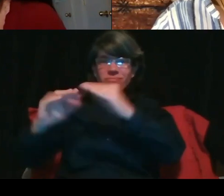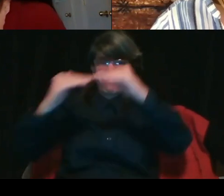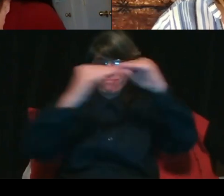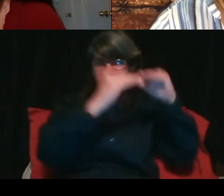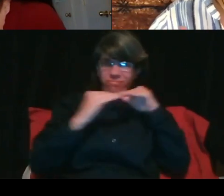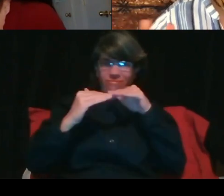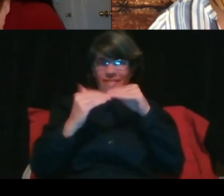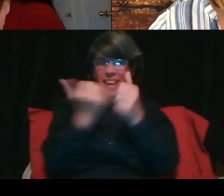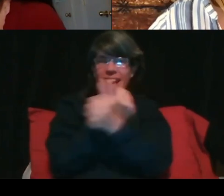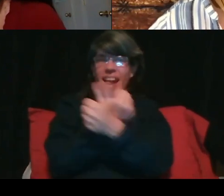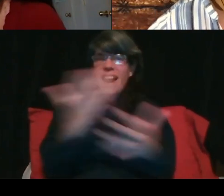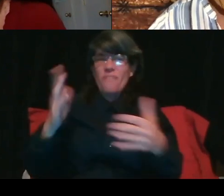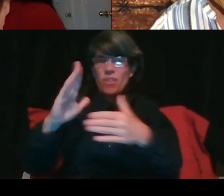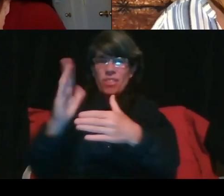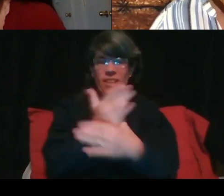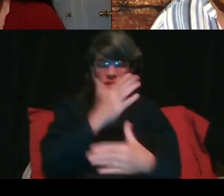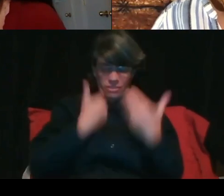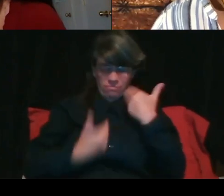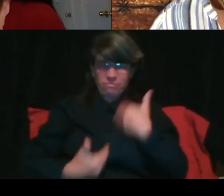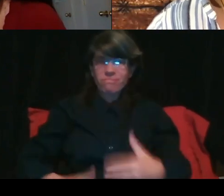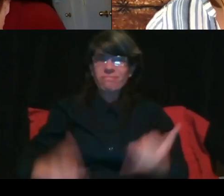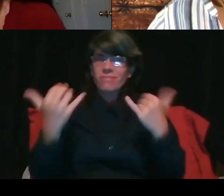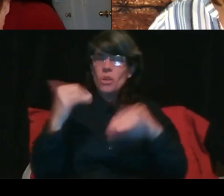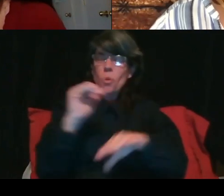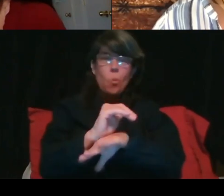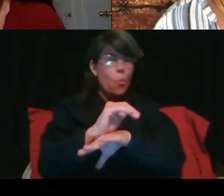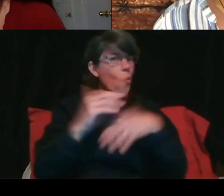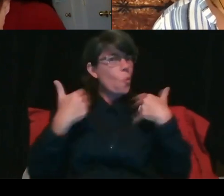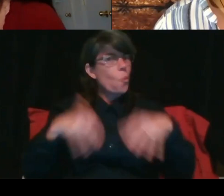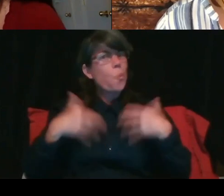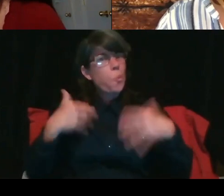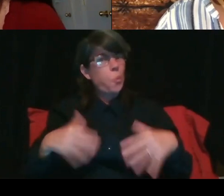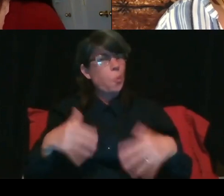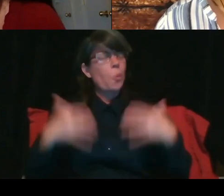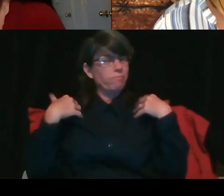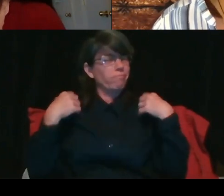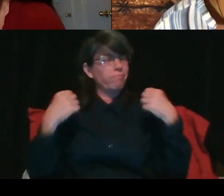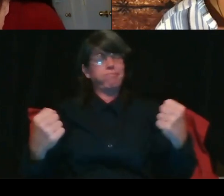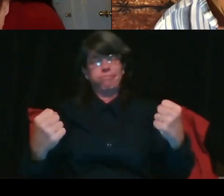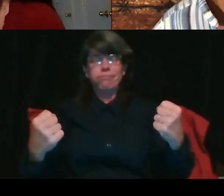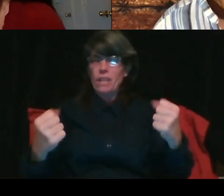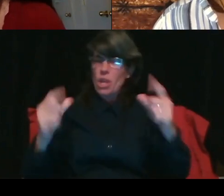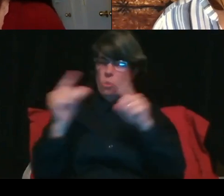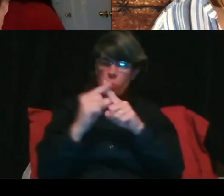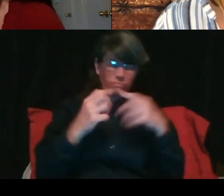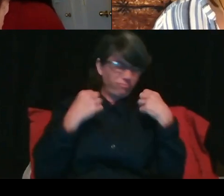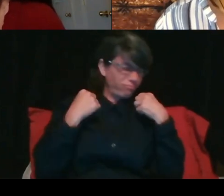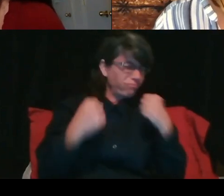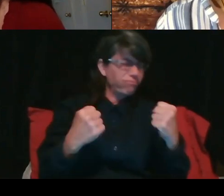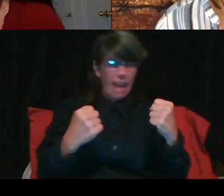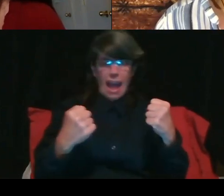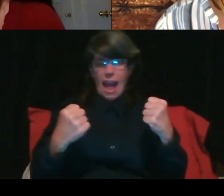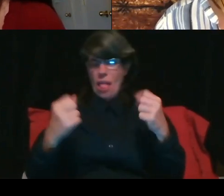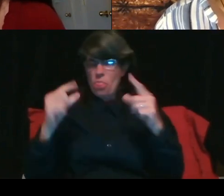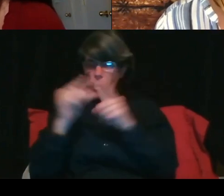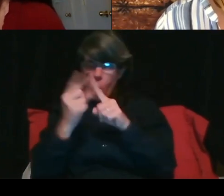to share with us tonight is really powerful in your poetry and the weavings of all the work that